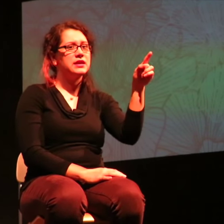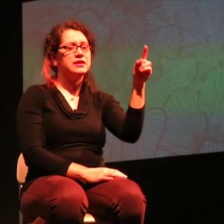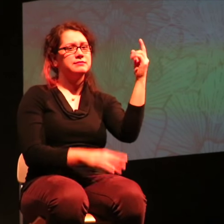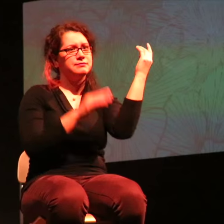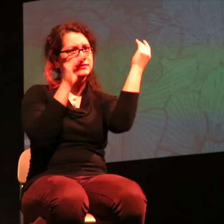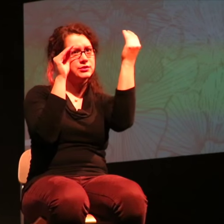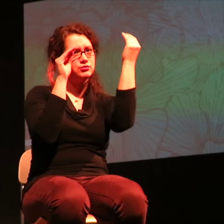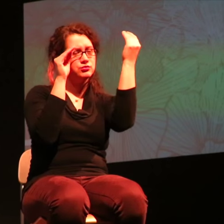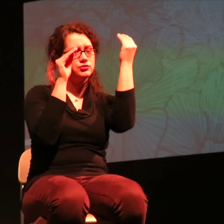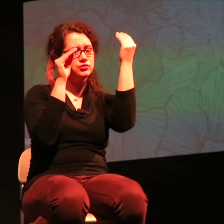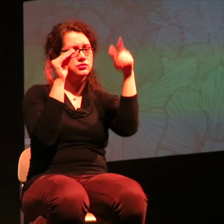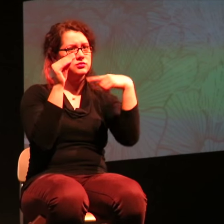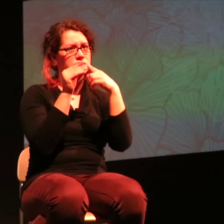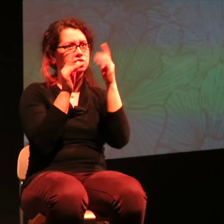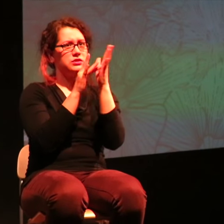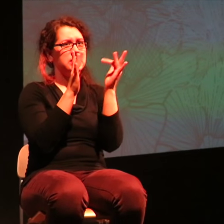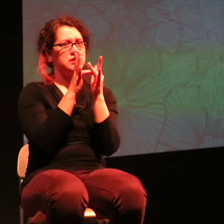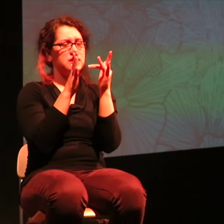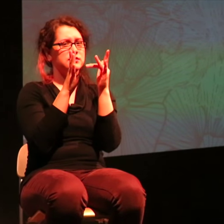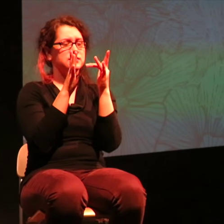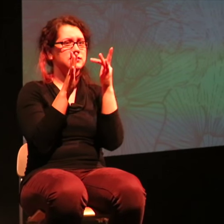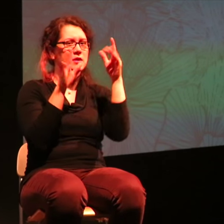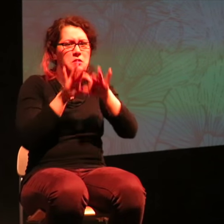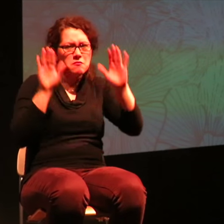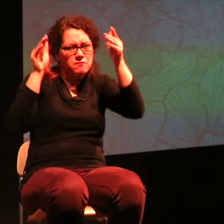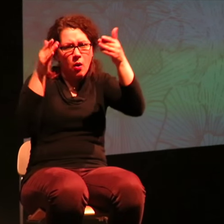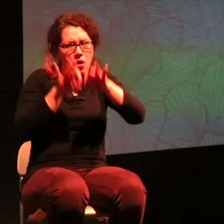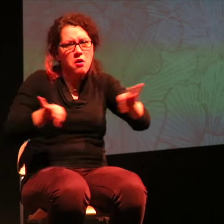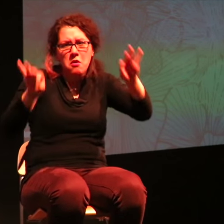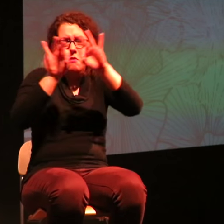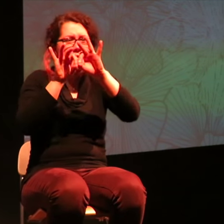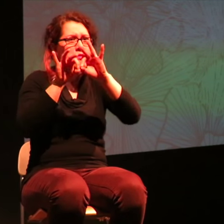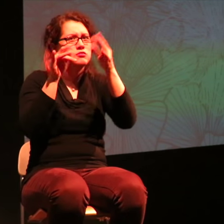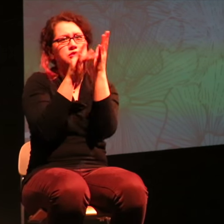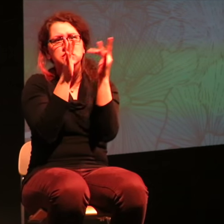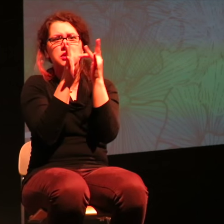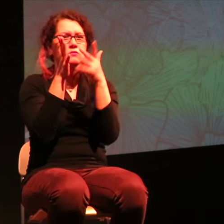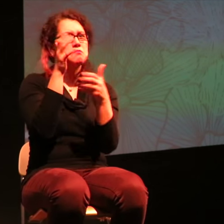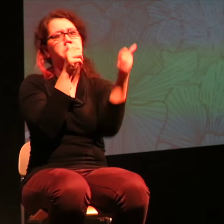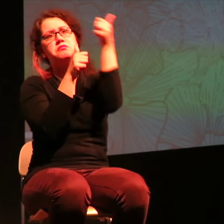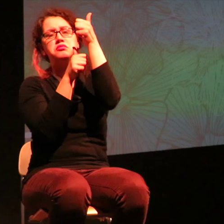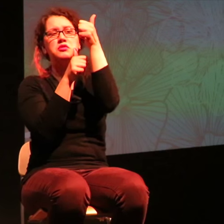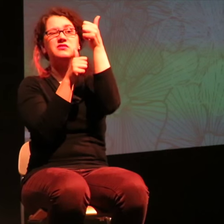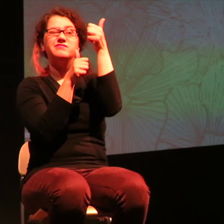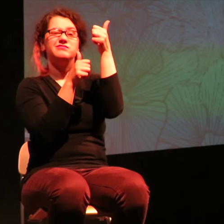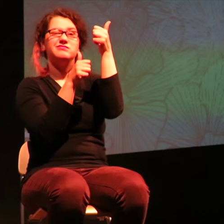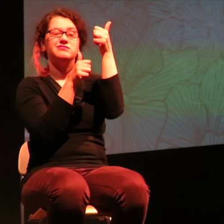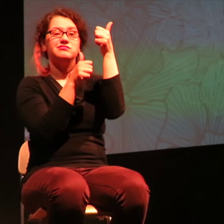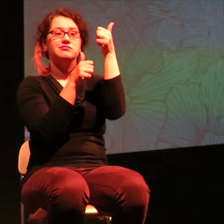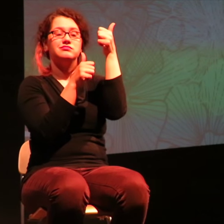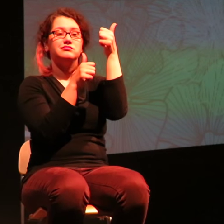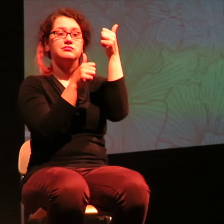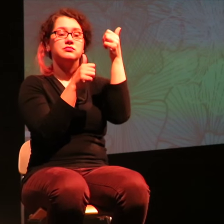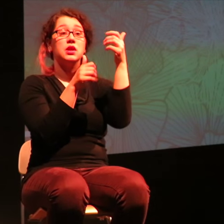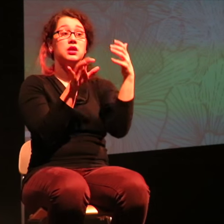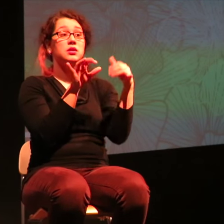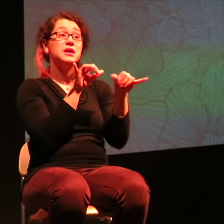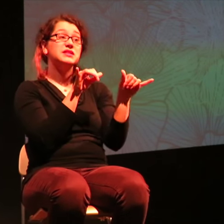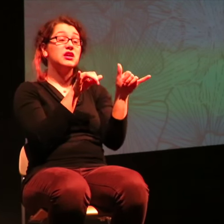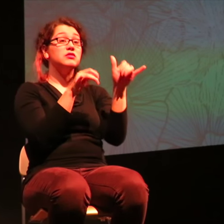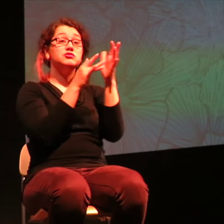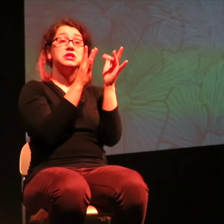most central idea in his life. He never made Jesus the most important person in his life. But it was still kind